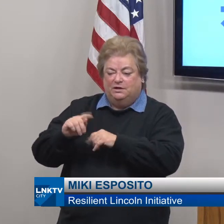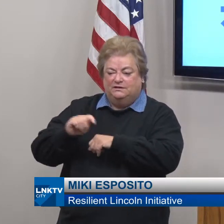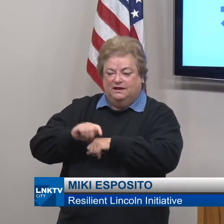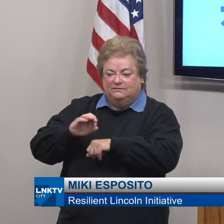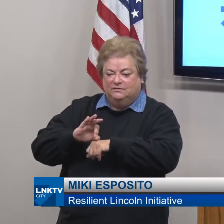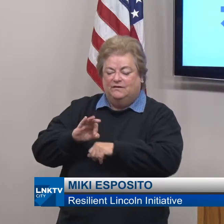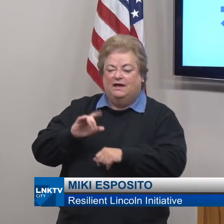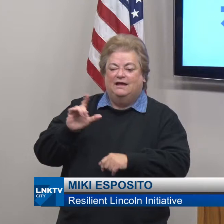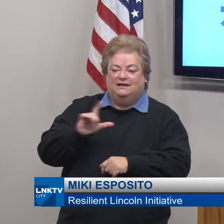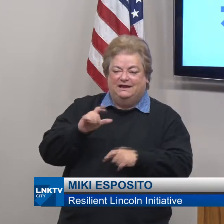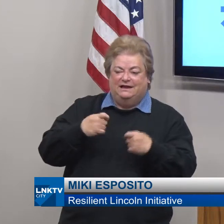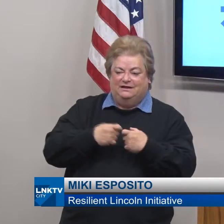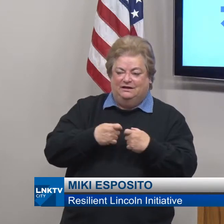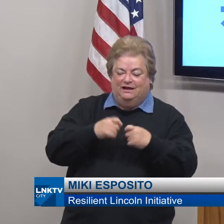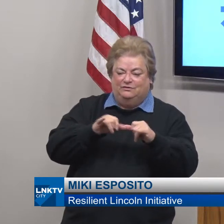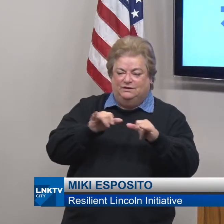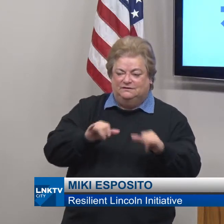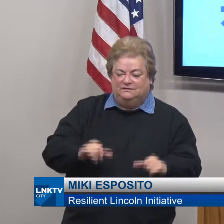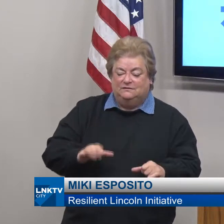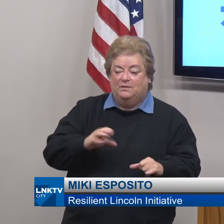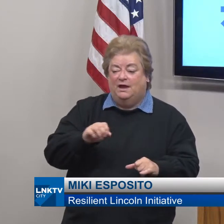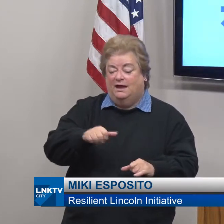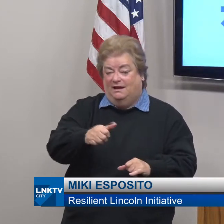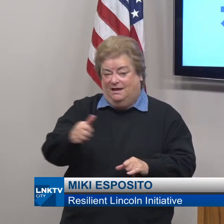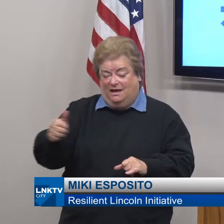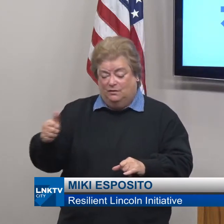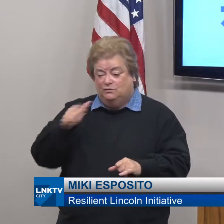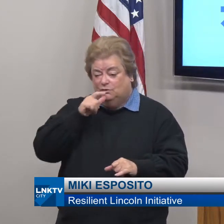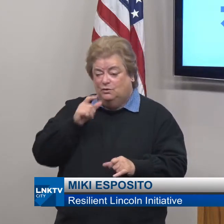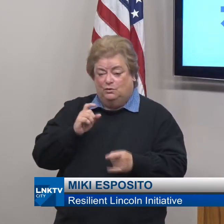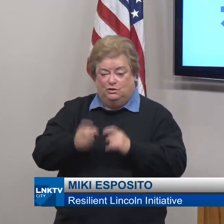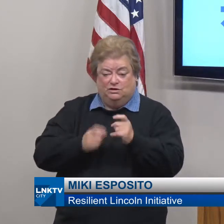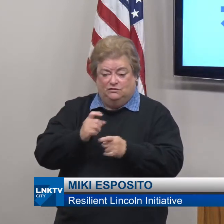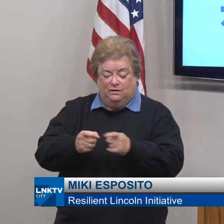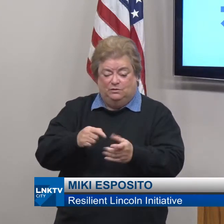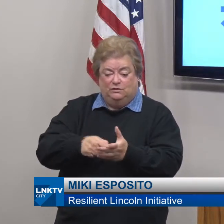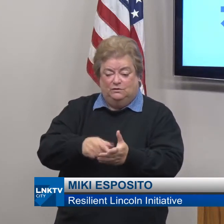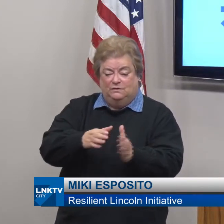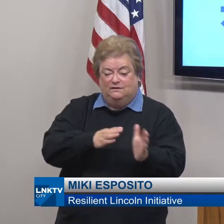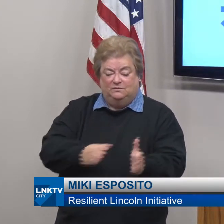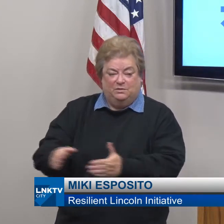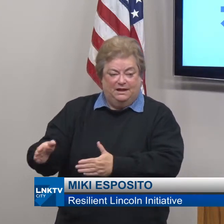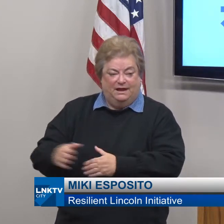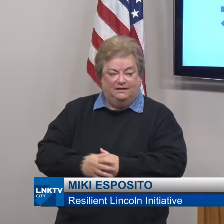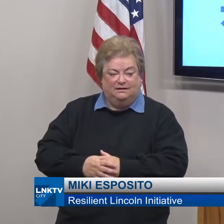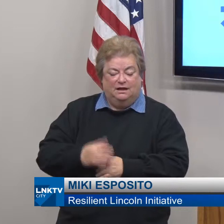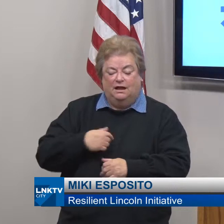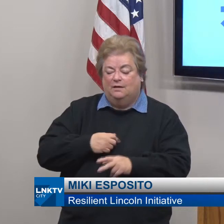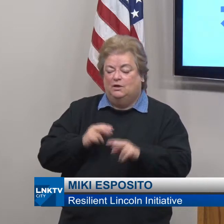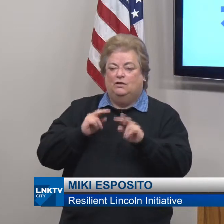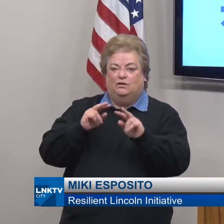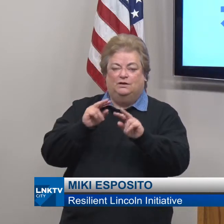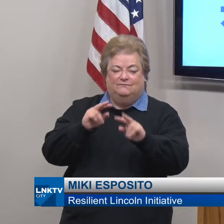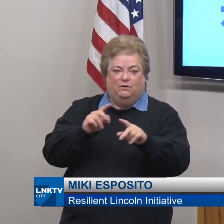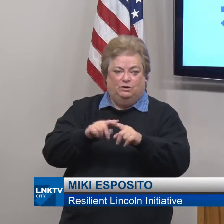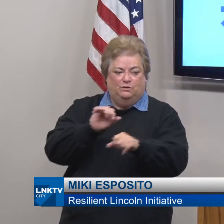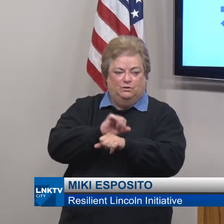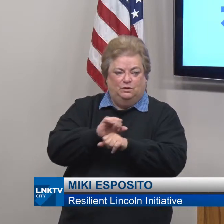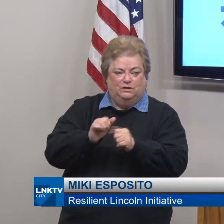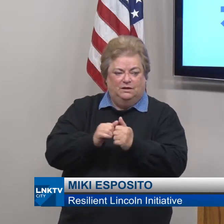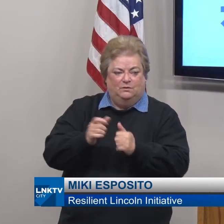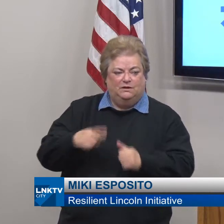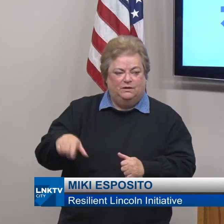Lincoln Electric System, and the many others who contributed to this draft plan. I am so looking forward to working with